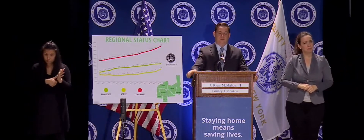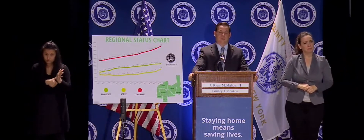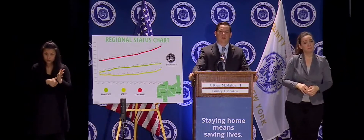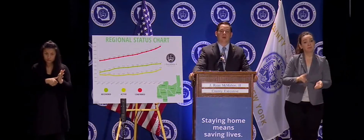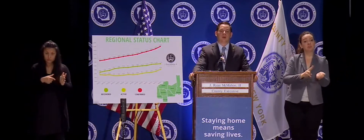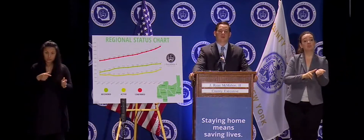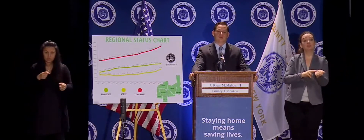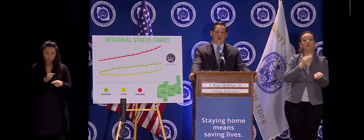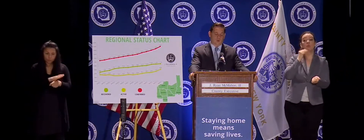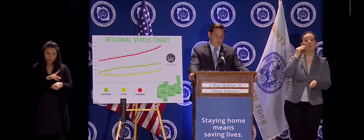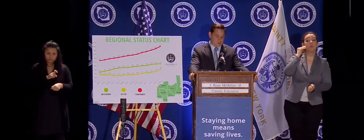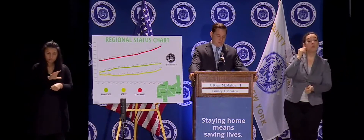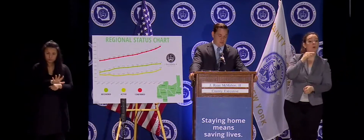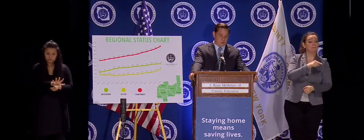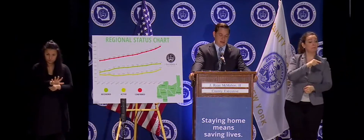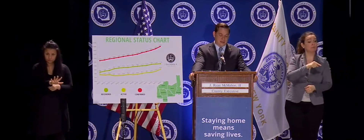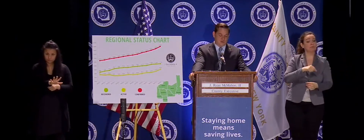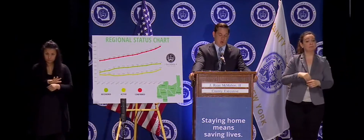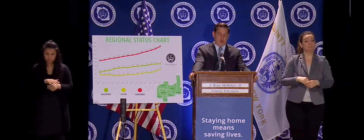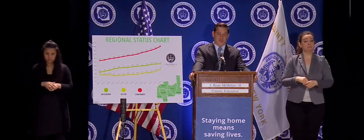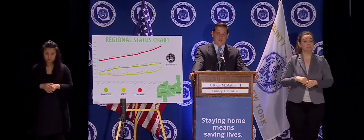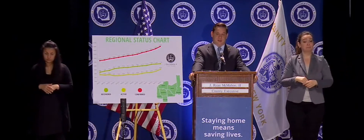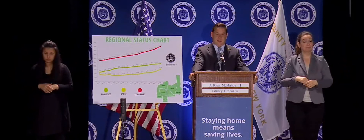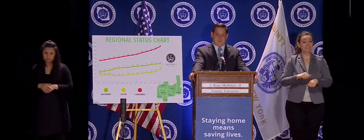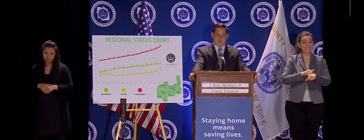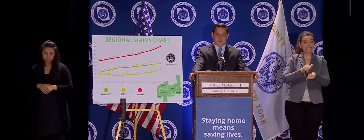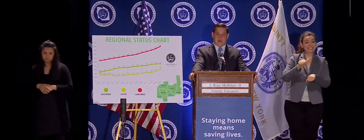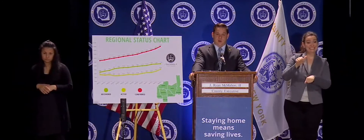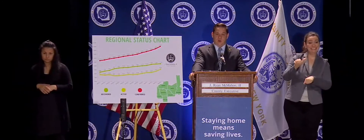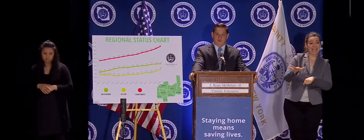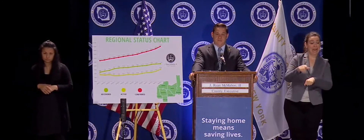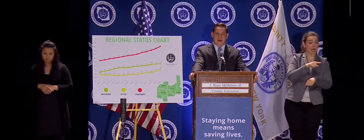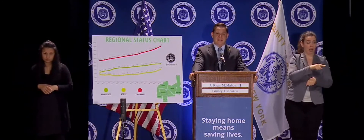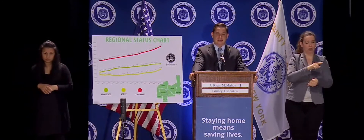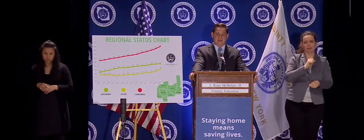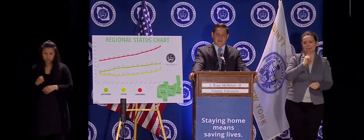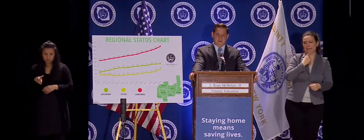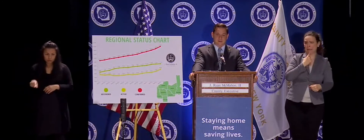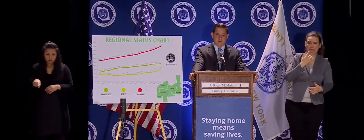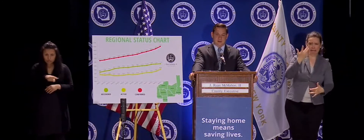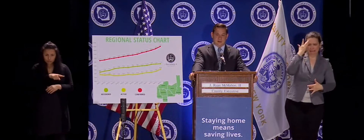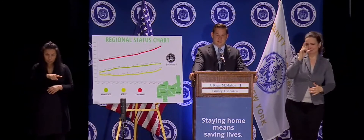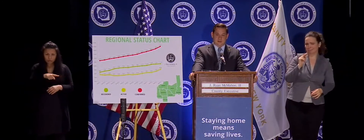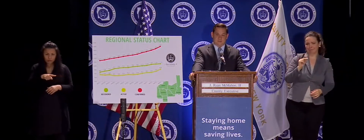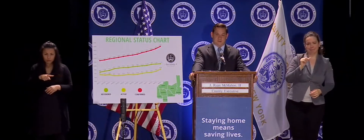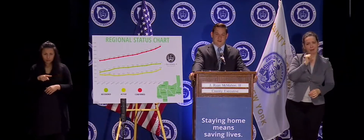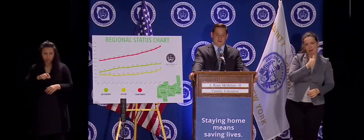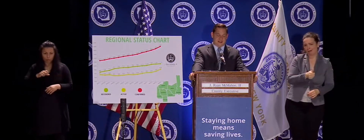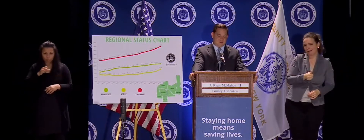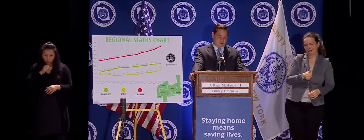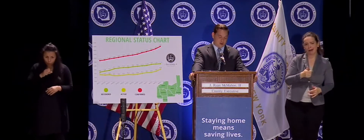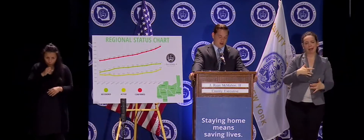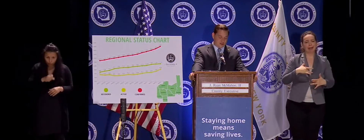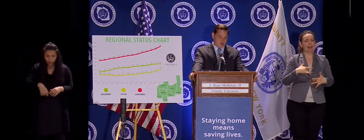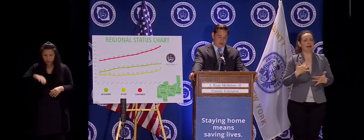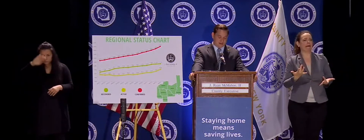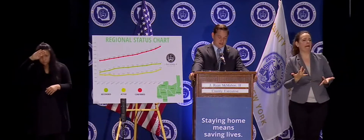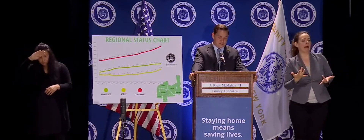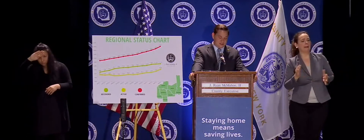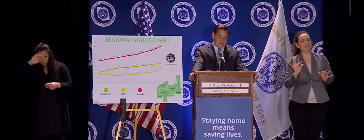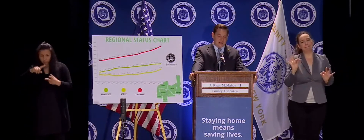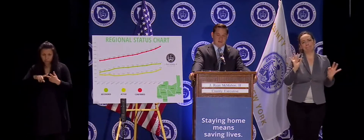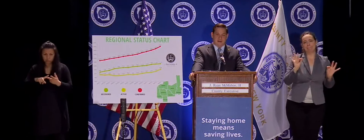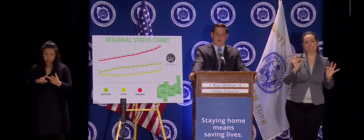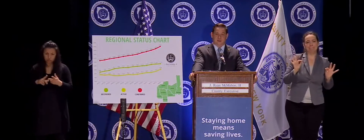anyways. So that's why I give caution today, because I know of many cases that I've been talking about